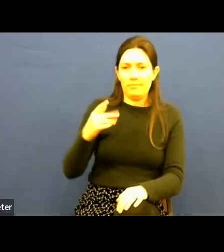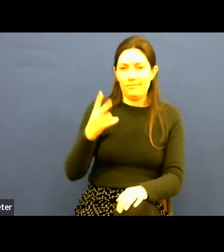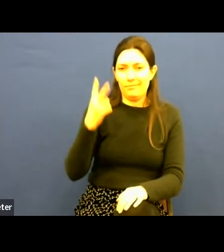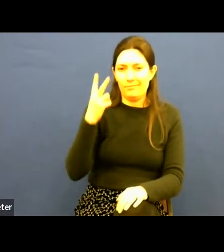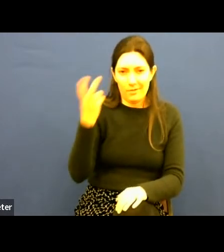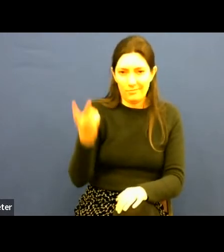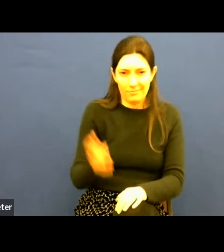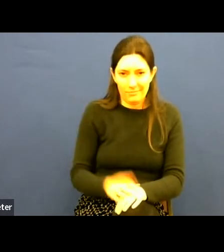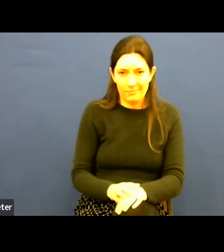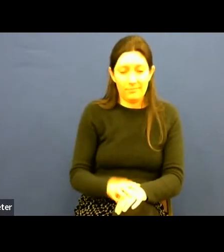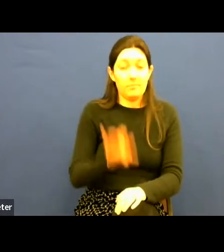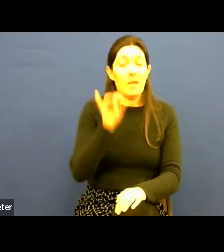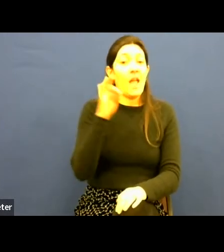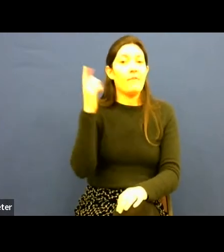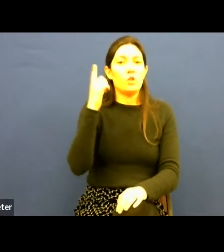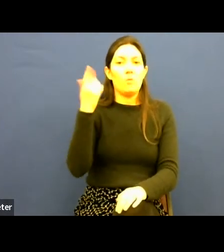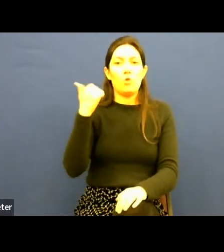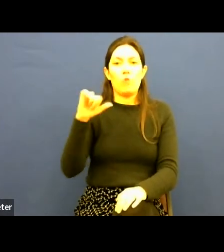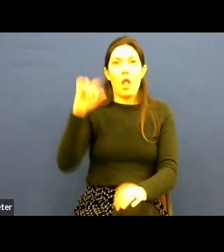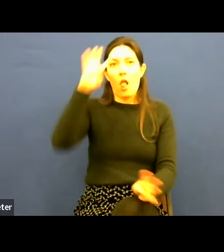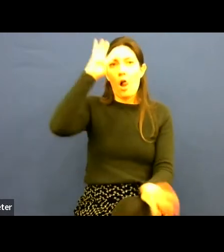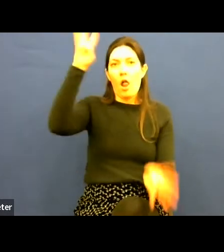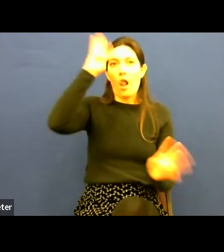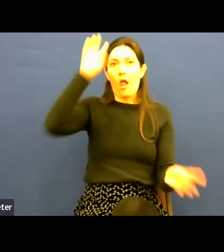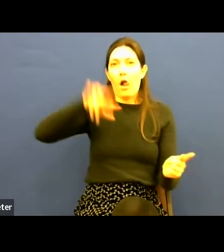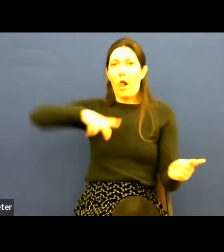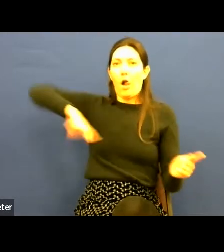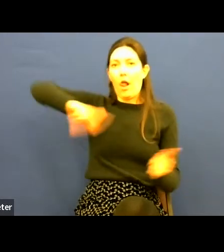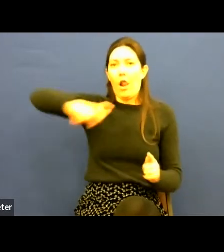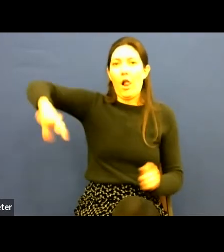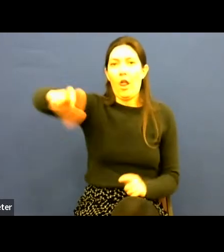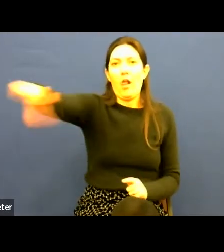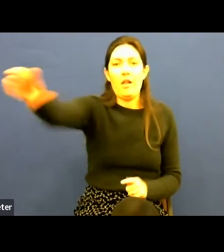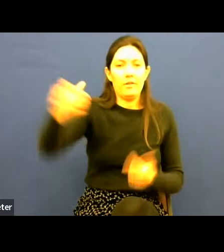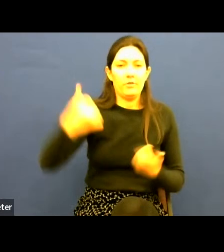a ridiculous ramp out to the sidewalk, for instance.